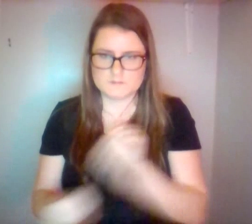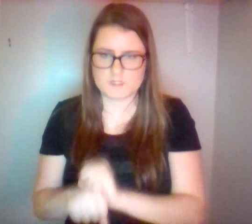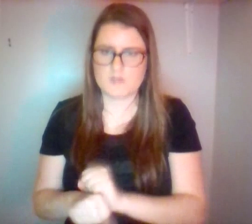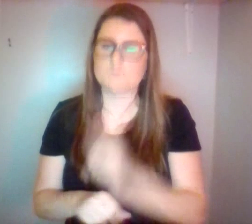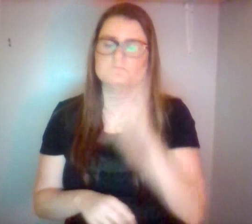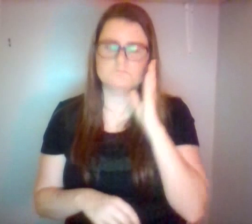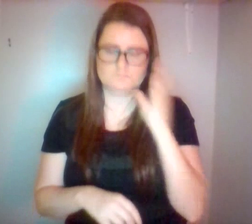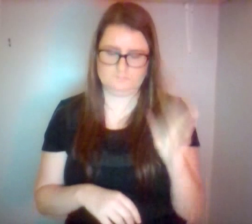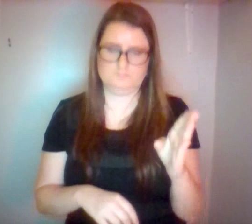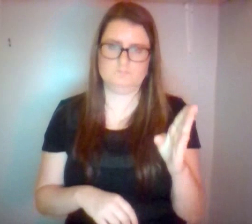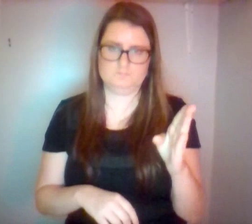you were saved.